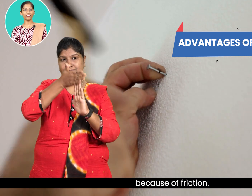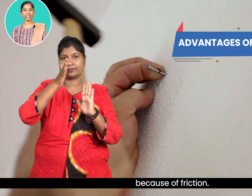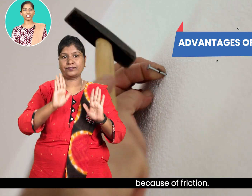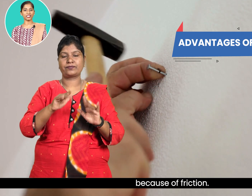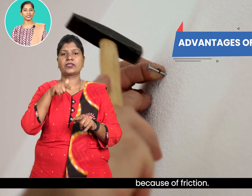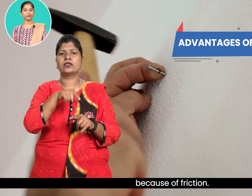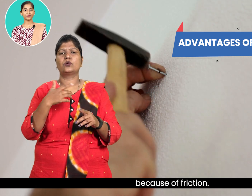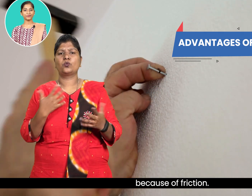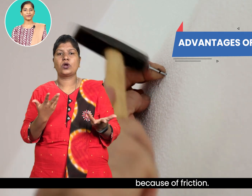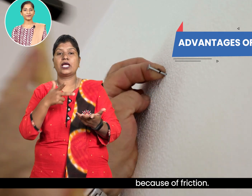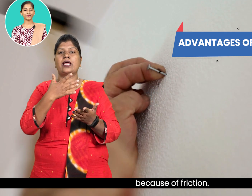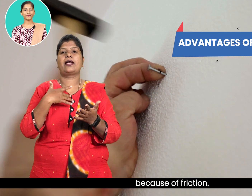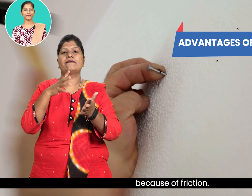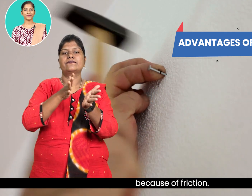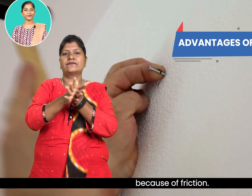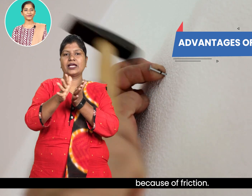because of friction.